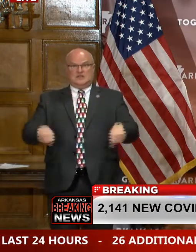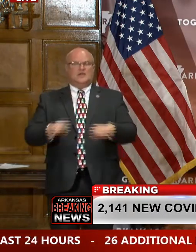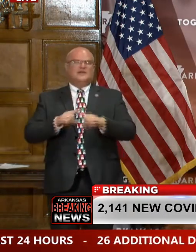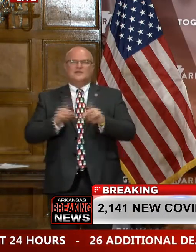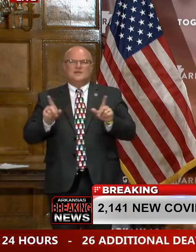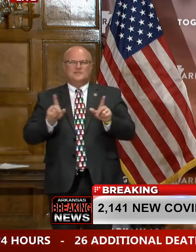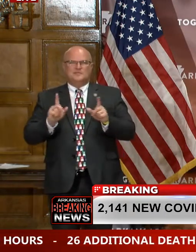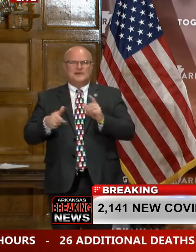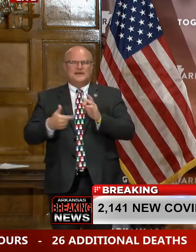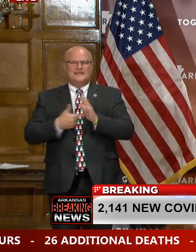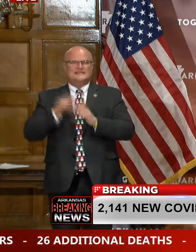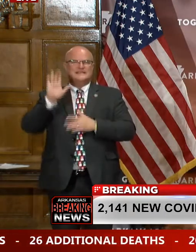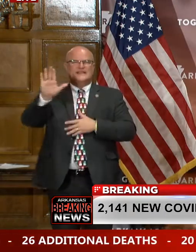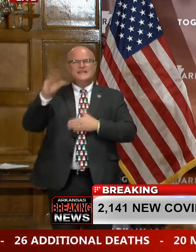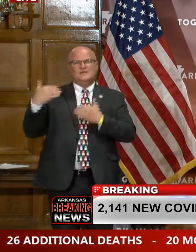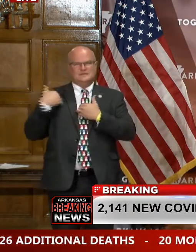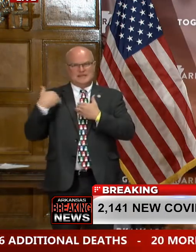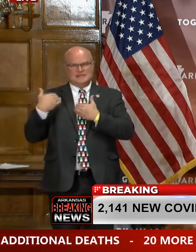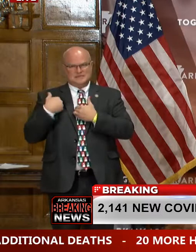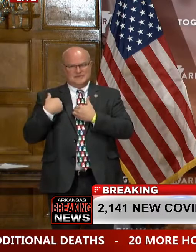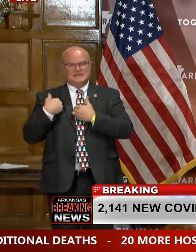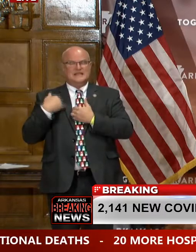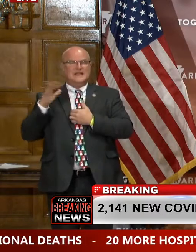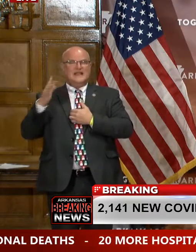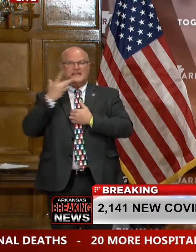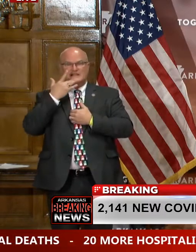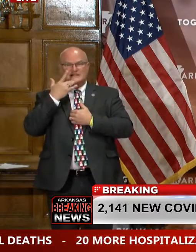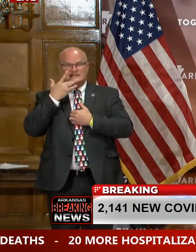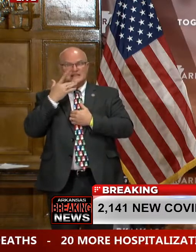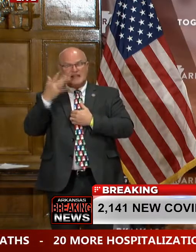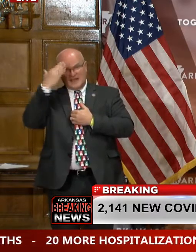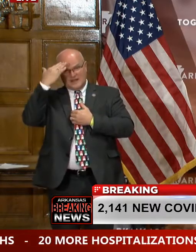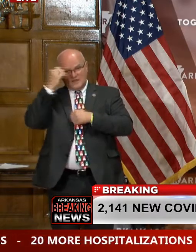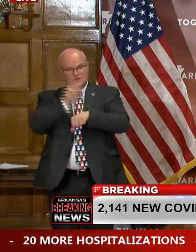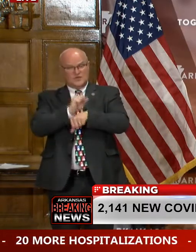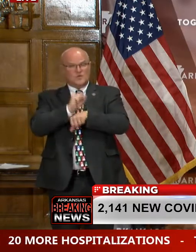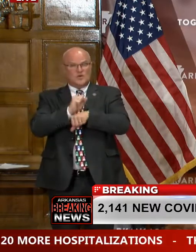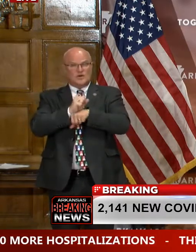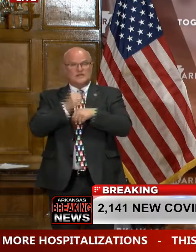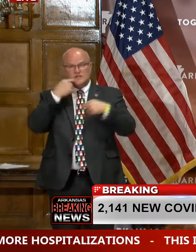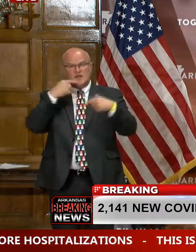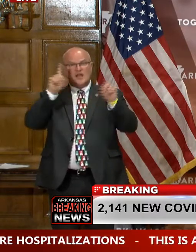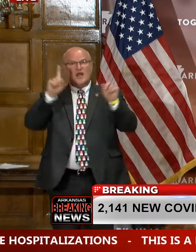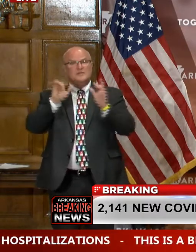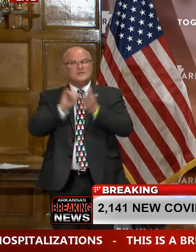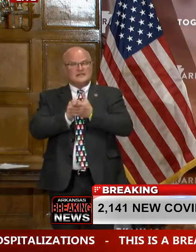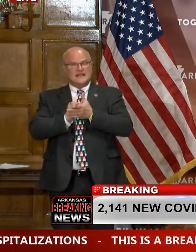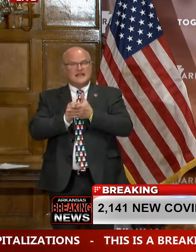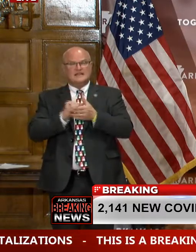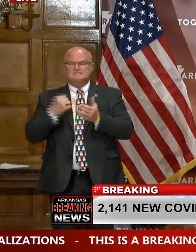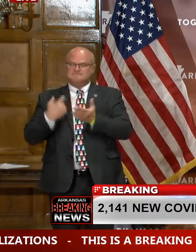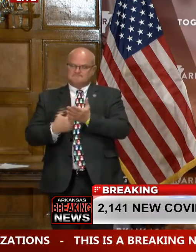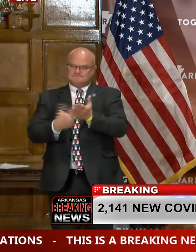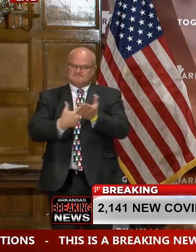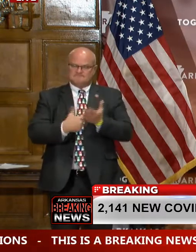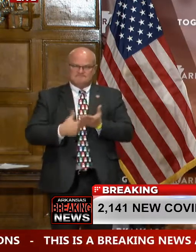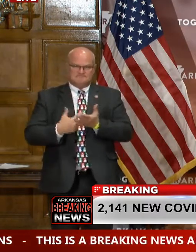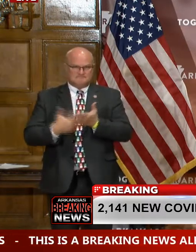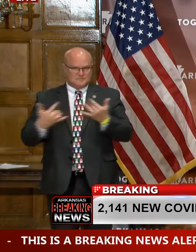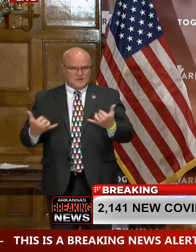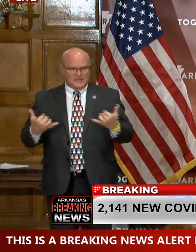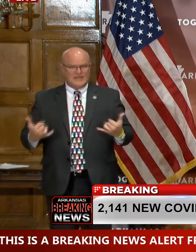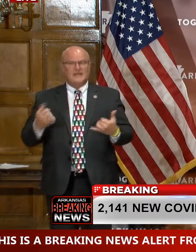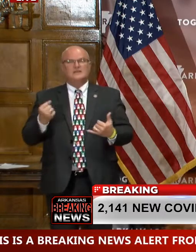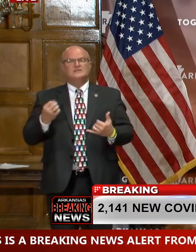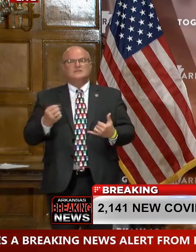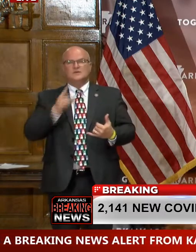is their responsibility and prerogative, and I know that they're working in good faith to accomplish that. A lot of discussions going on, and